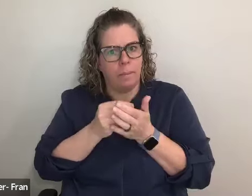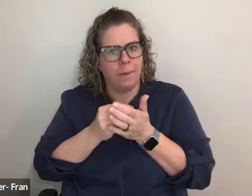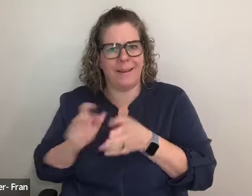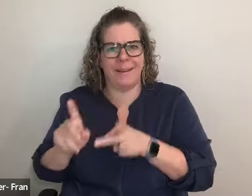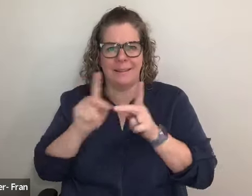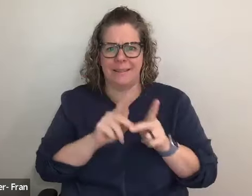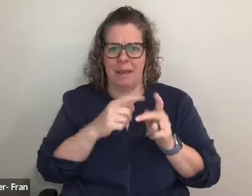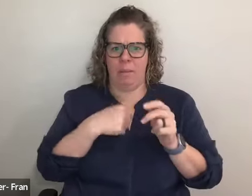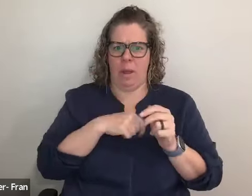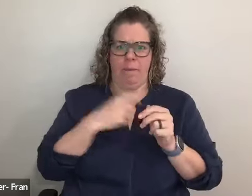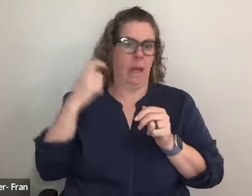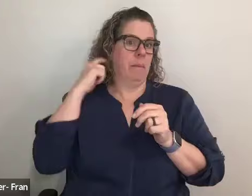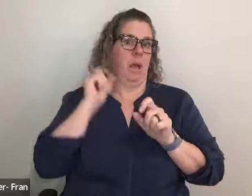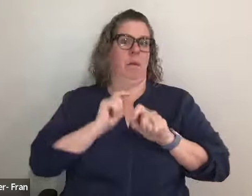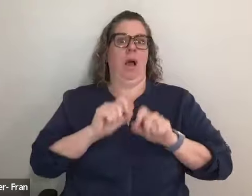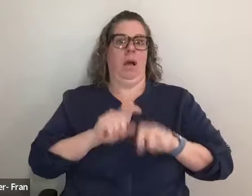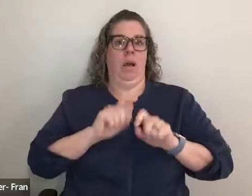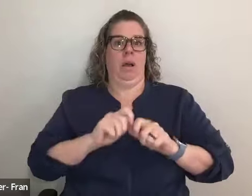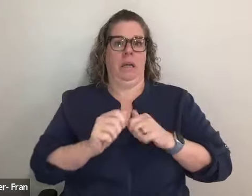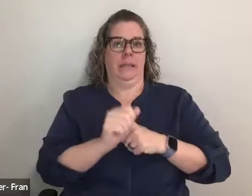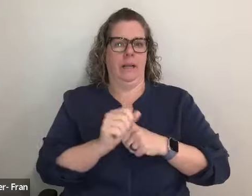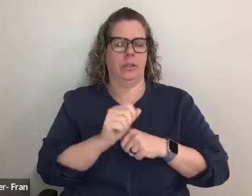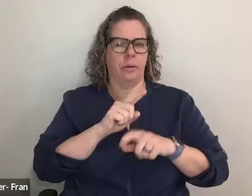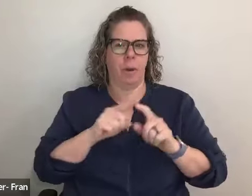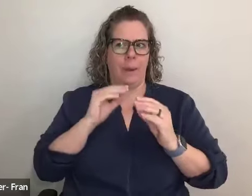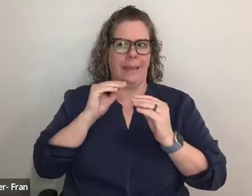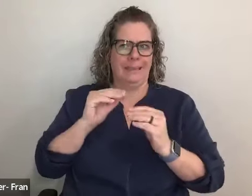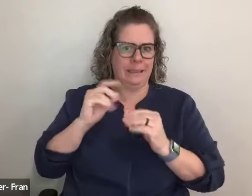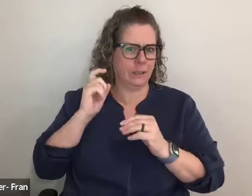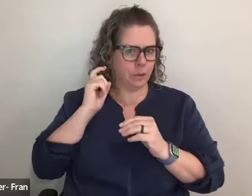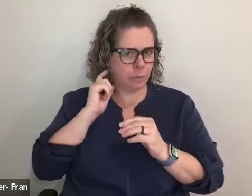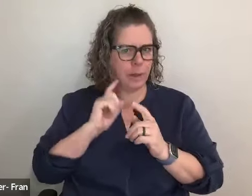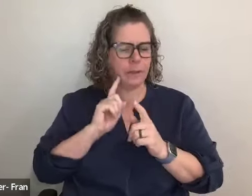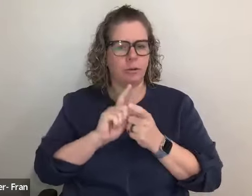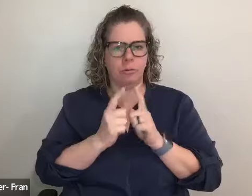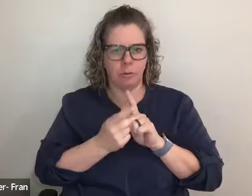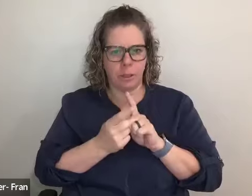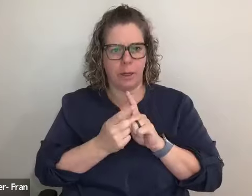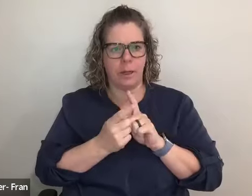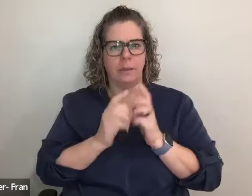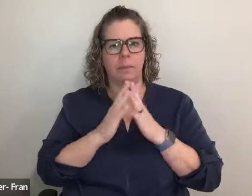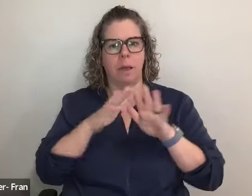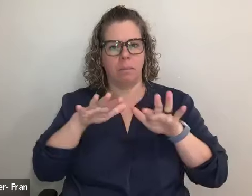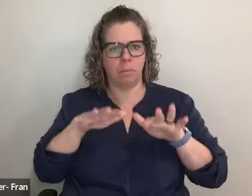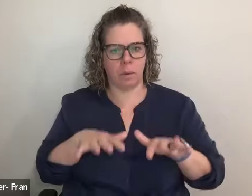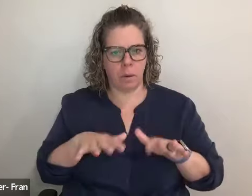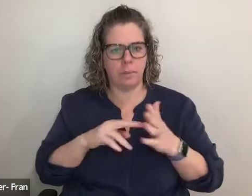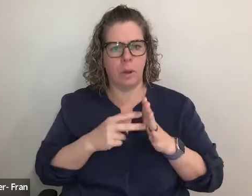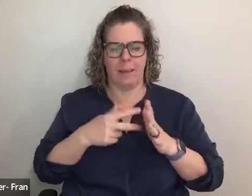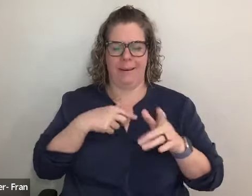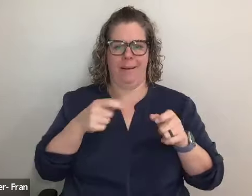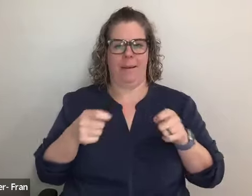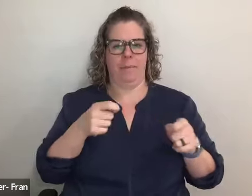situation, it can calm down and give you access to your emotional and executive states of your brain so you